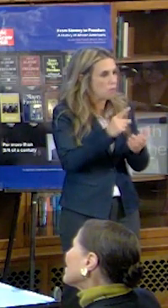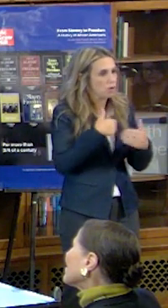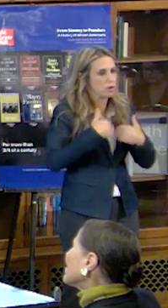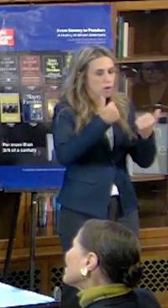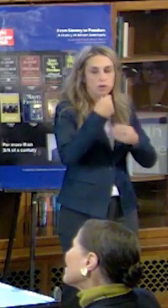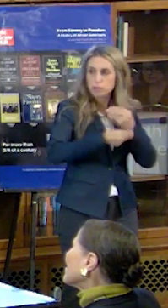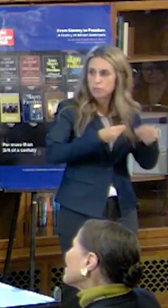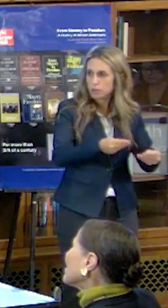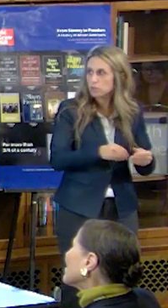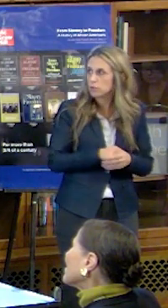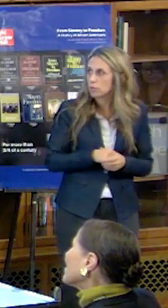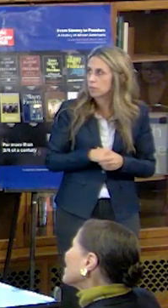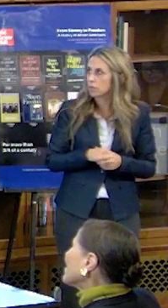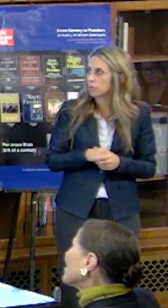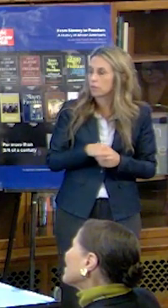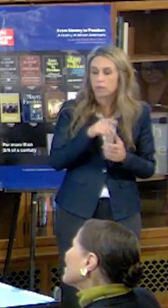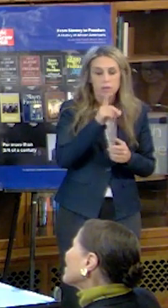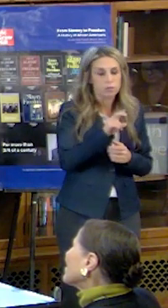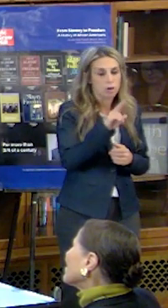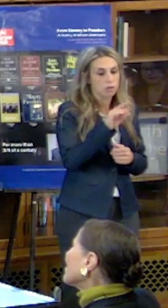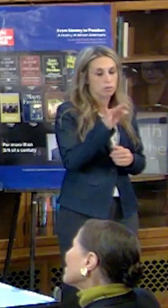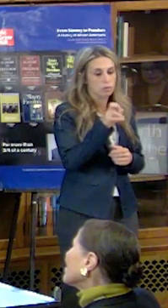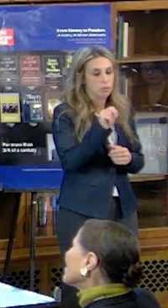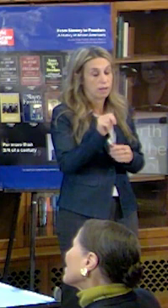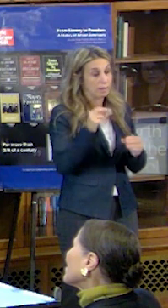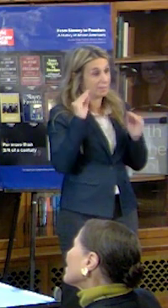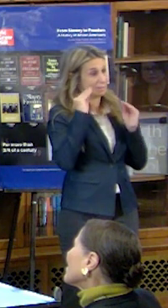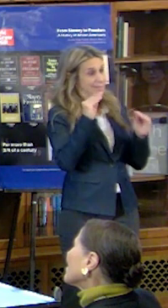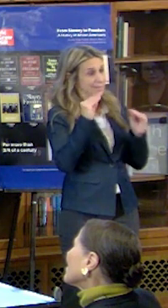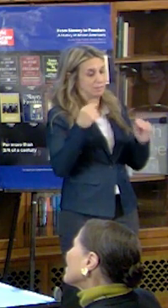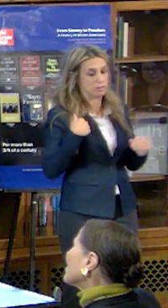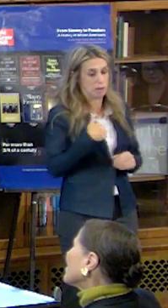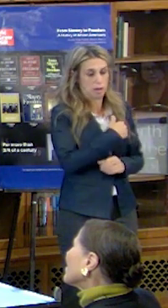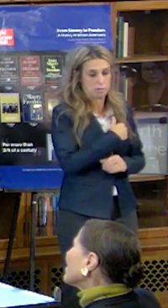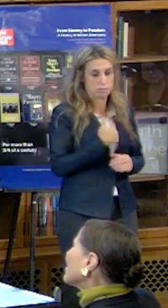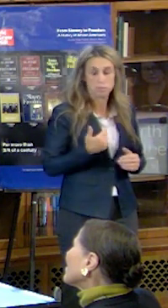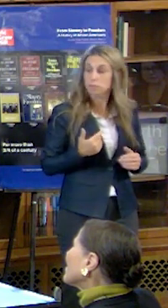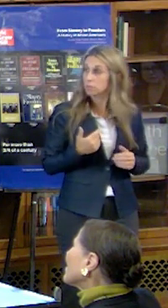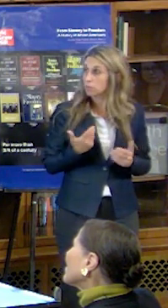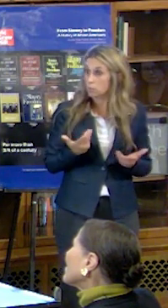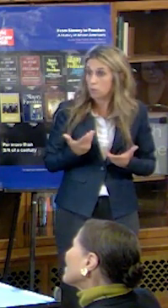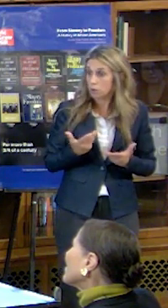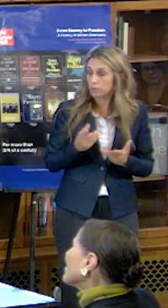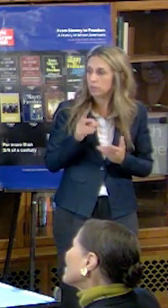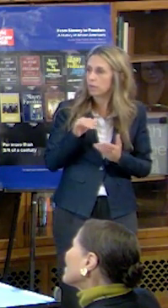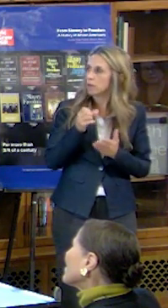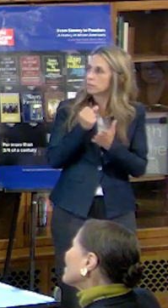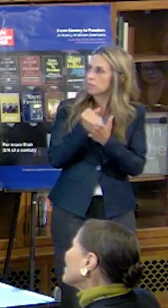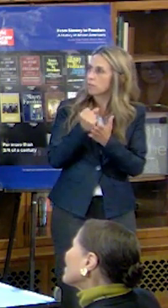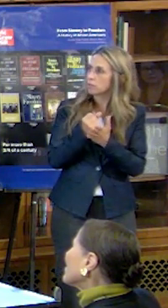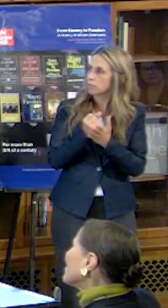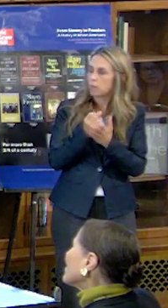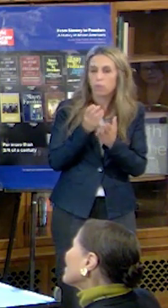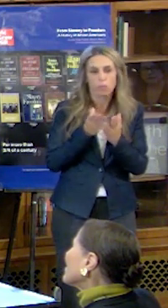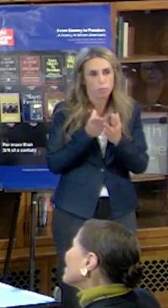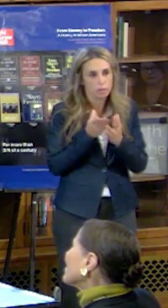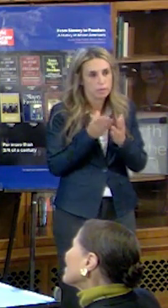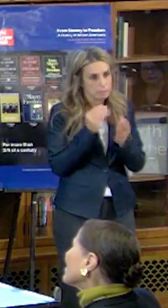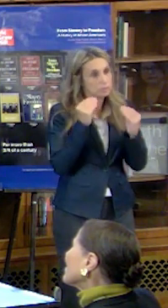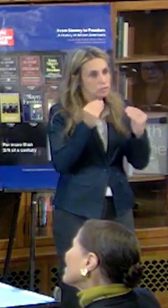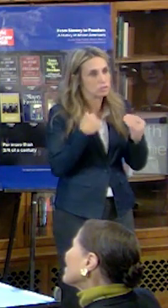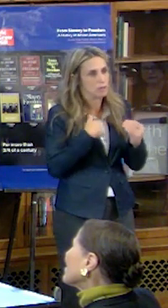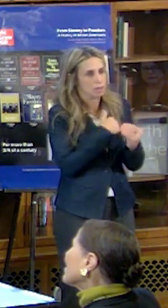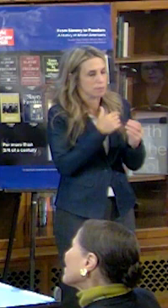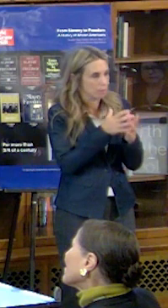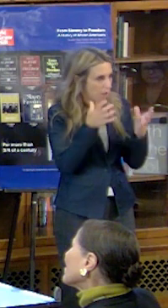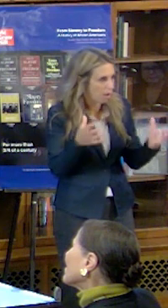in here and so Dr Franklin teaches us that through his scholarship he teaches us a lot